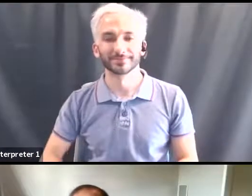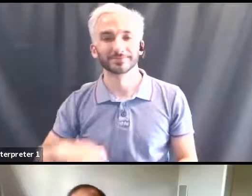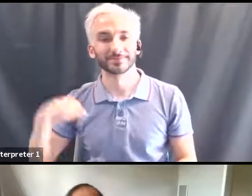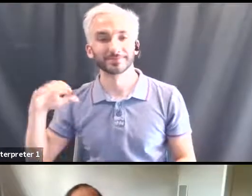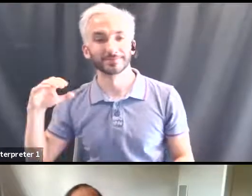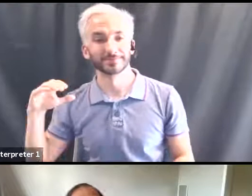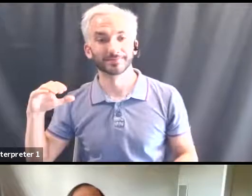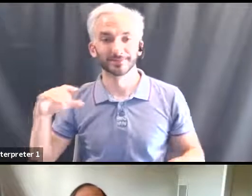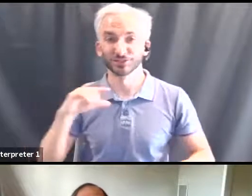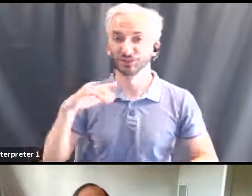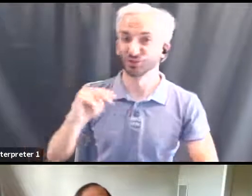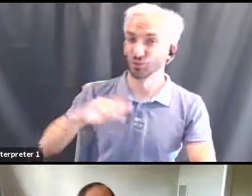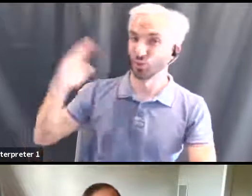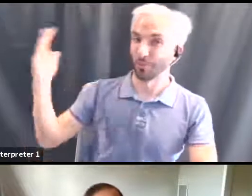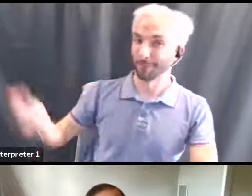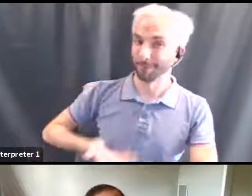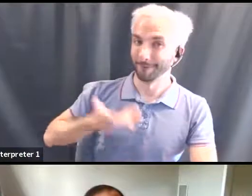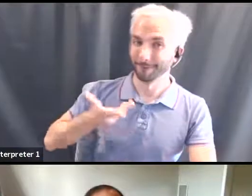Welcome.